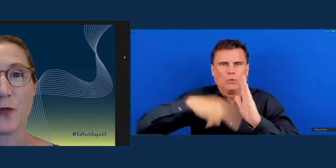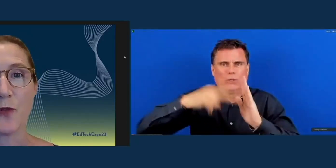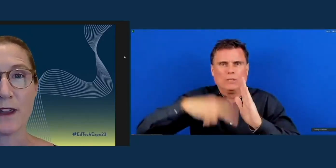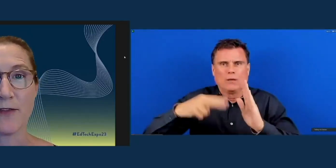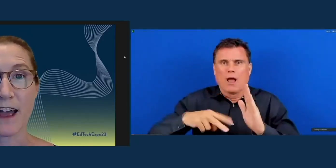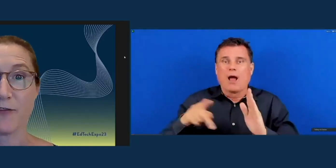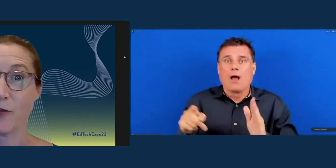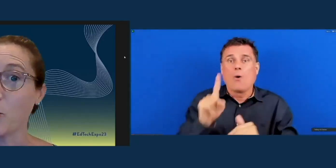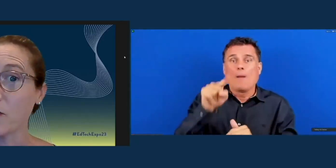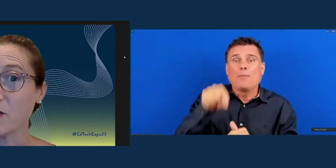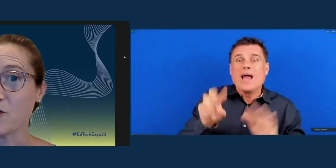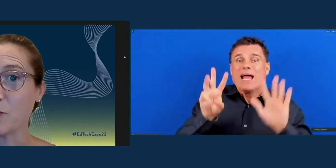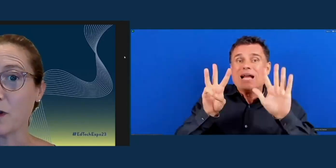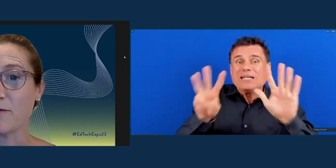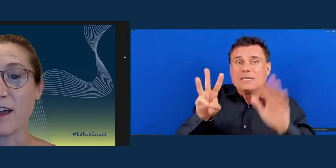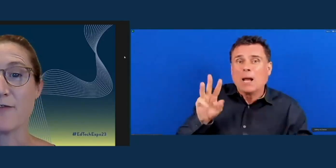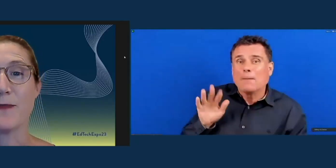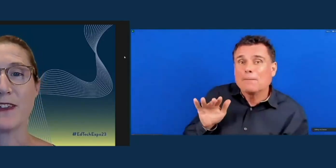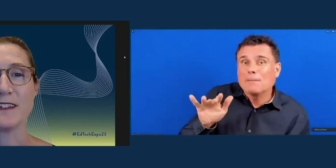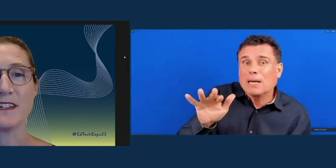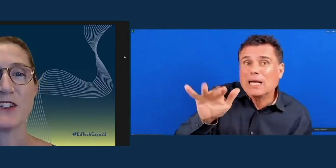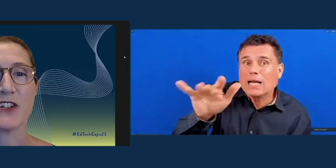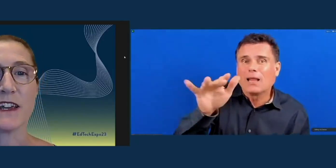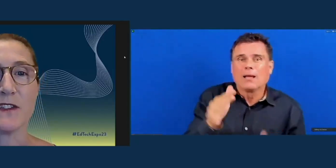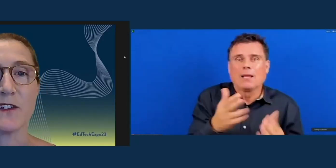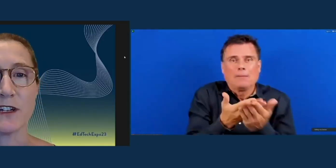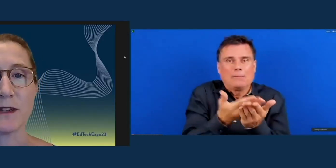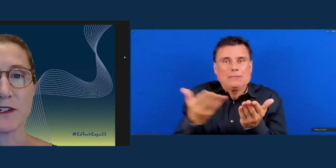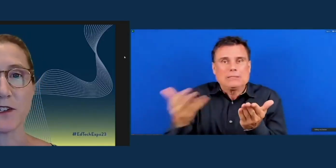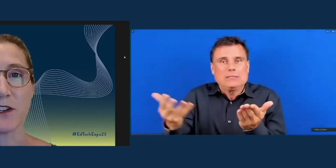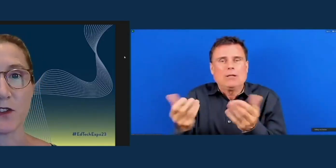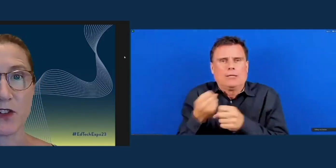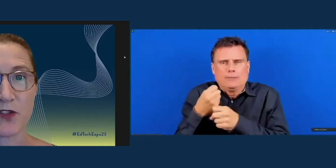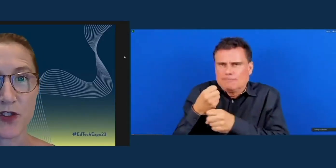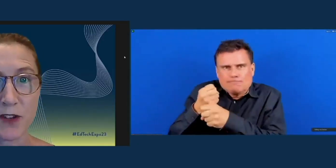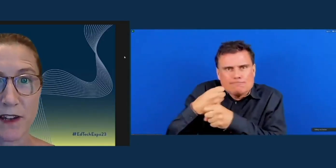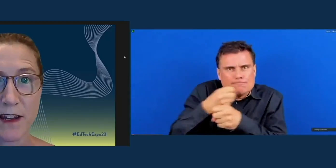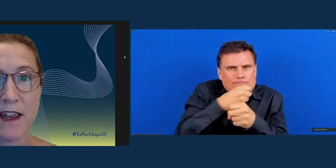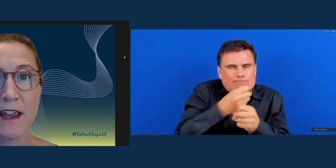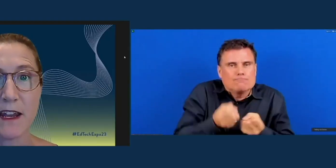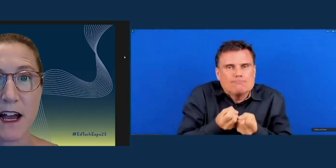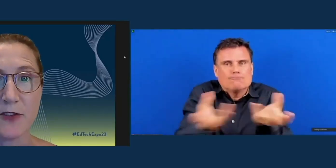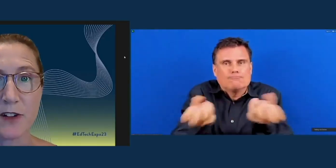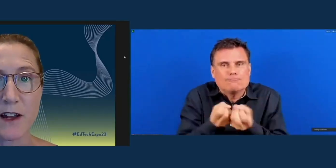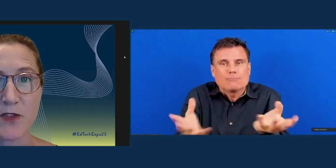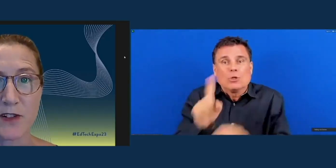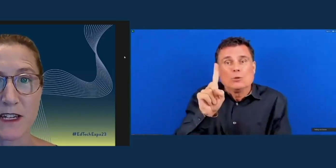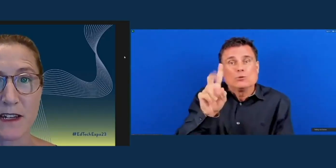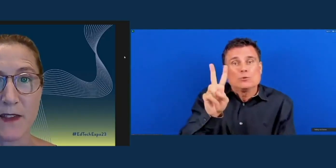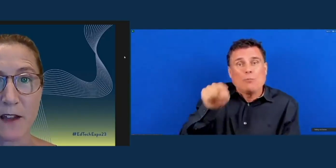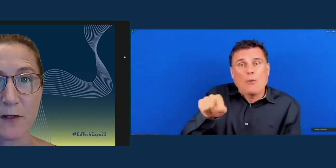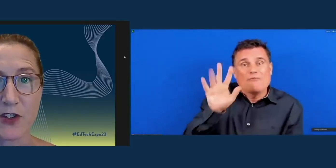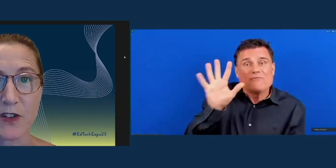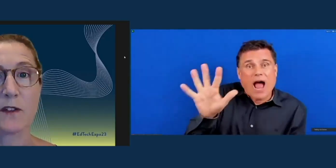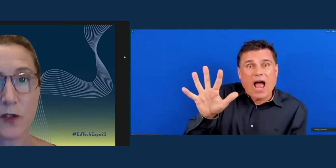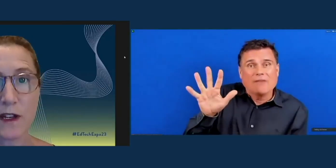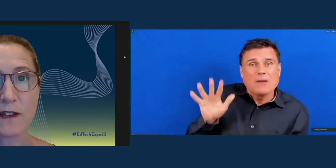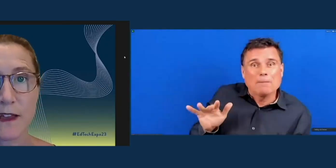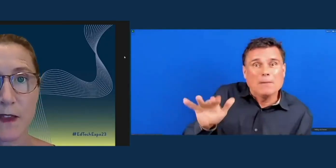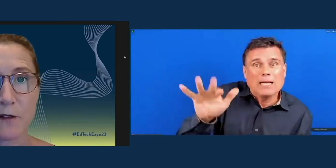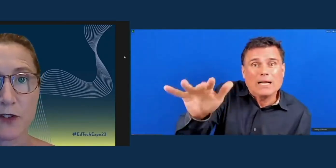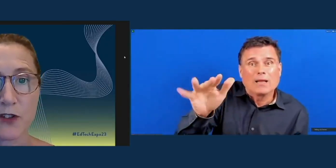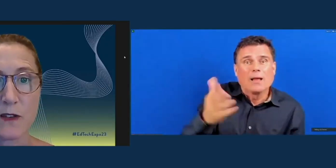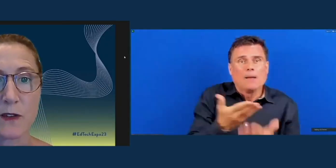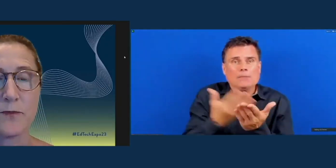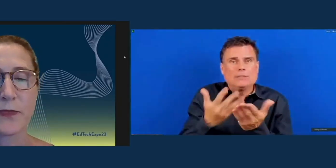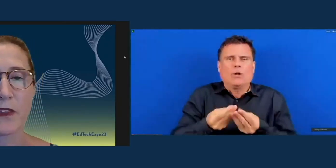and more than 2.5 million teaching and learning materials distributed in 113 languages, including